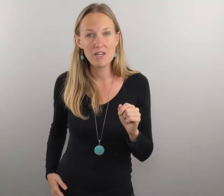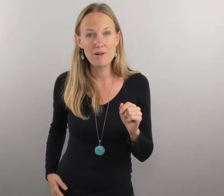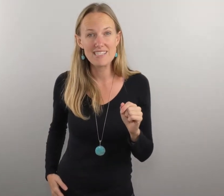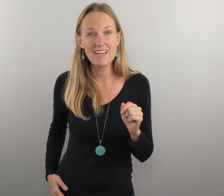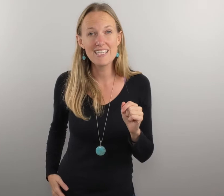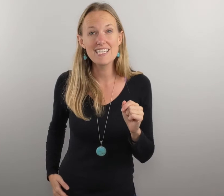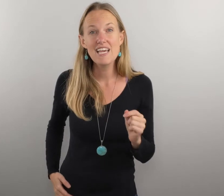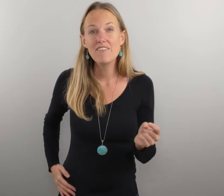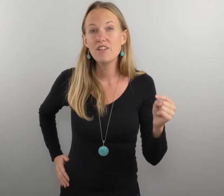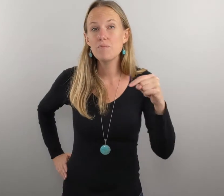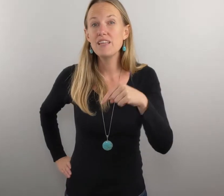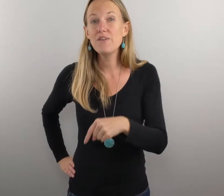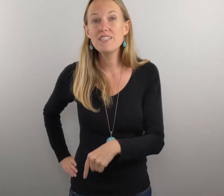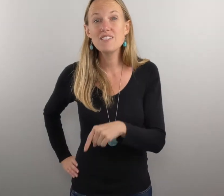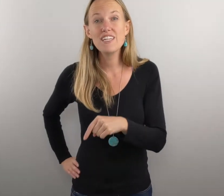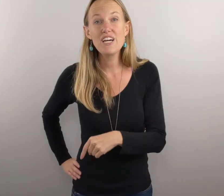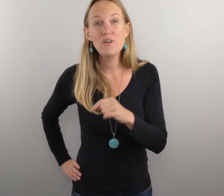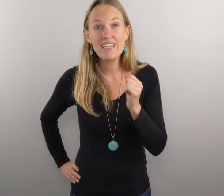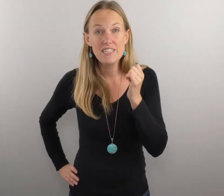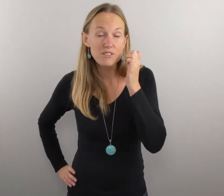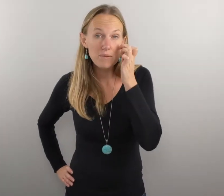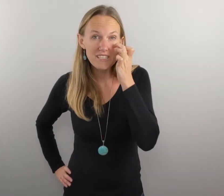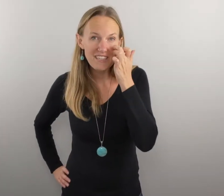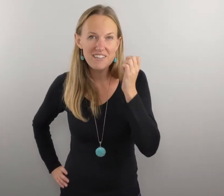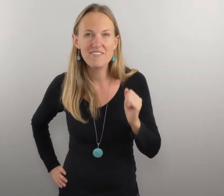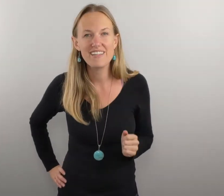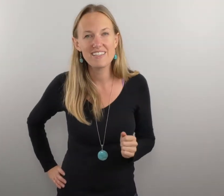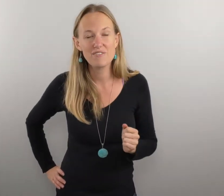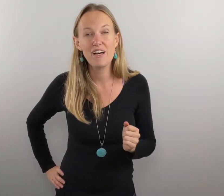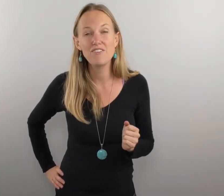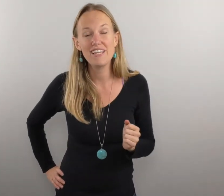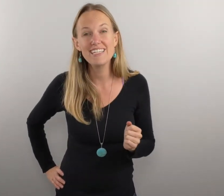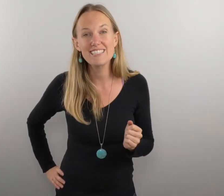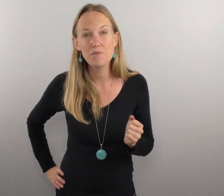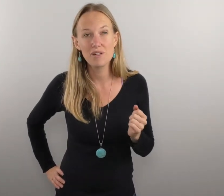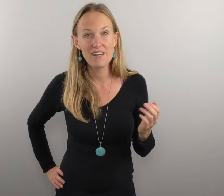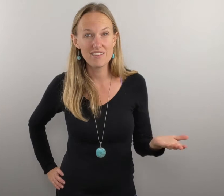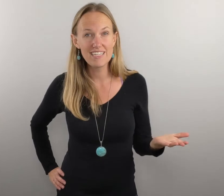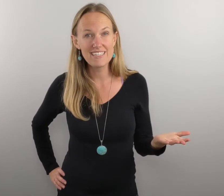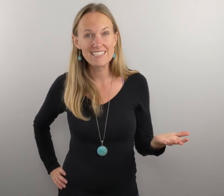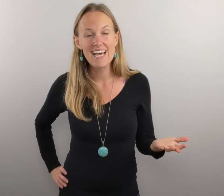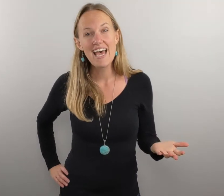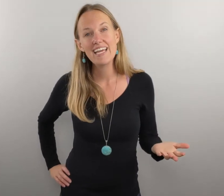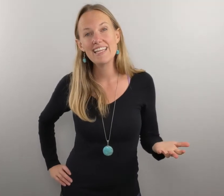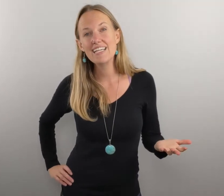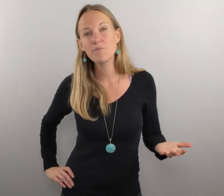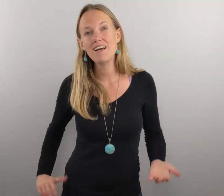my signs. If you look below this video in the description, you're going to find lots of helpful links like printing off the lyrics. And last but not